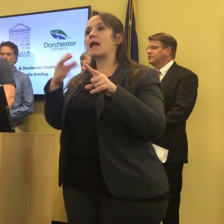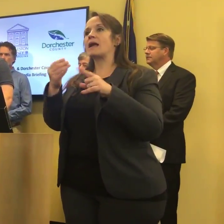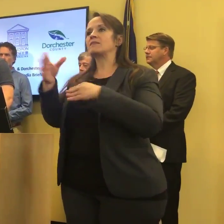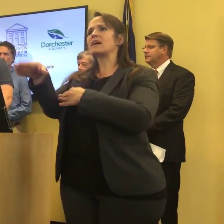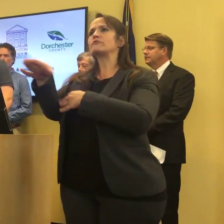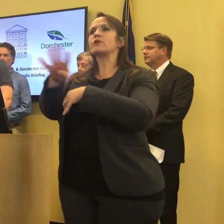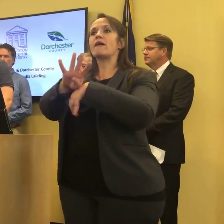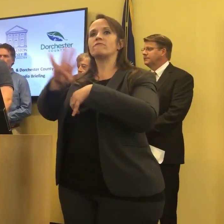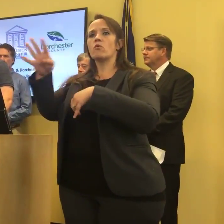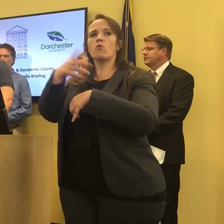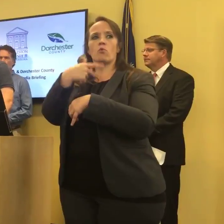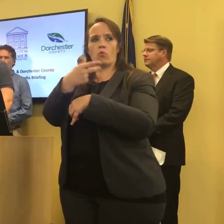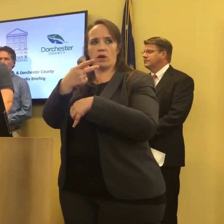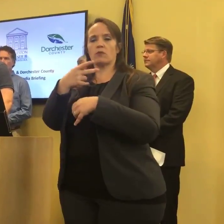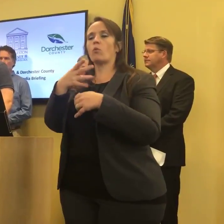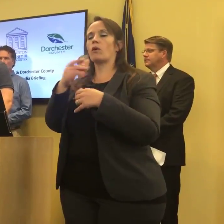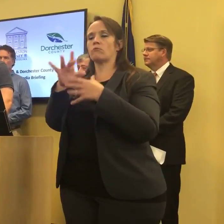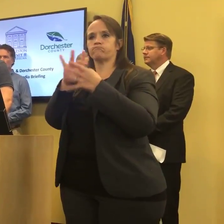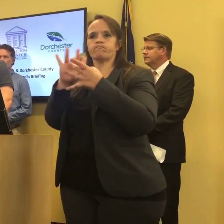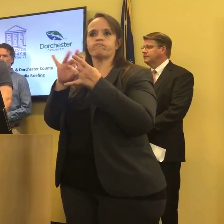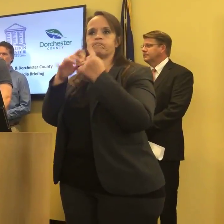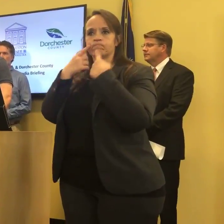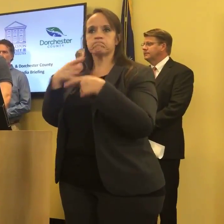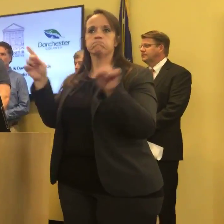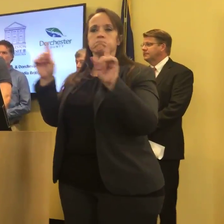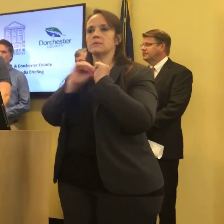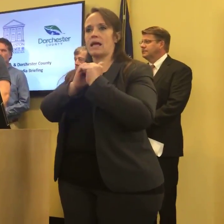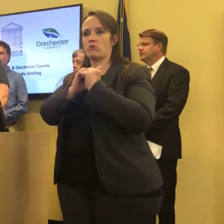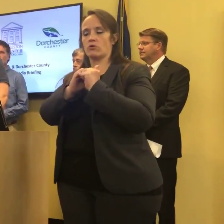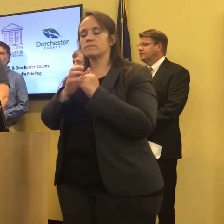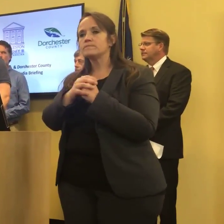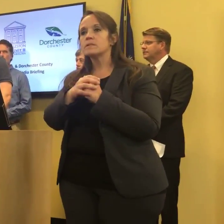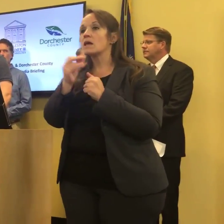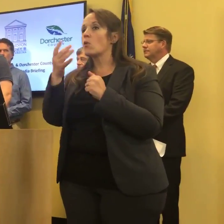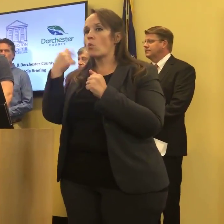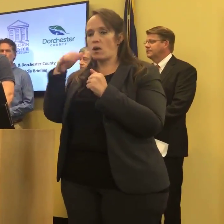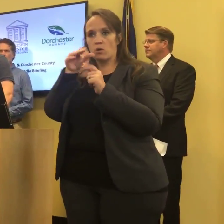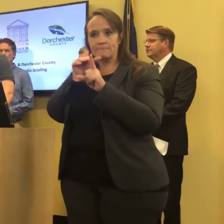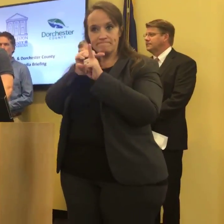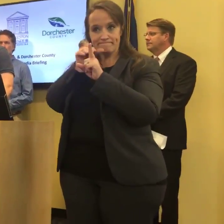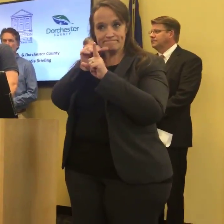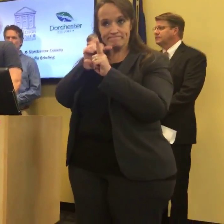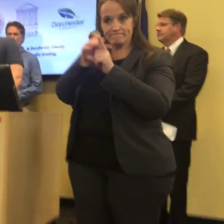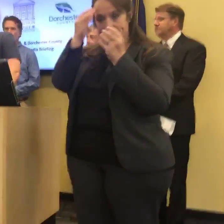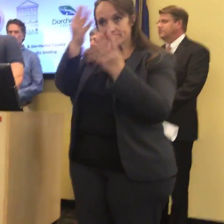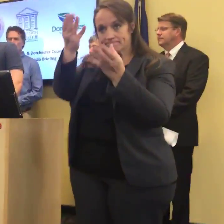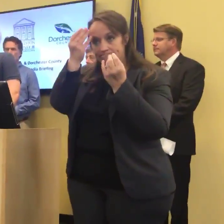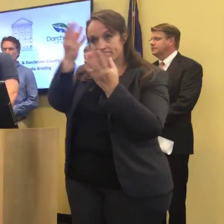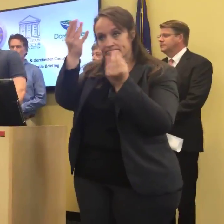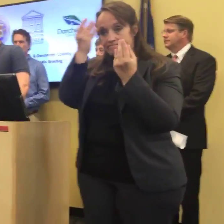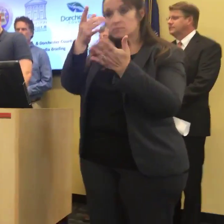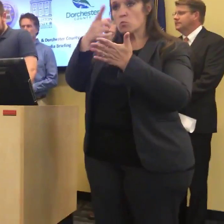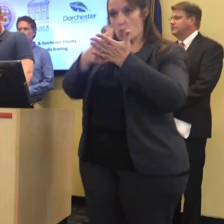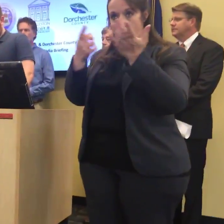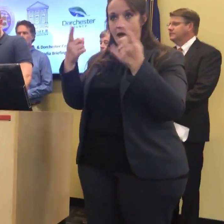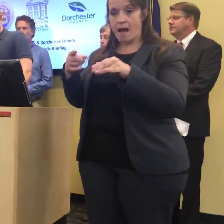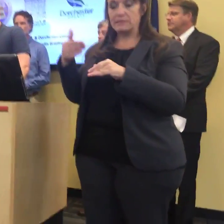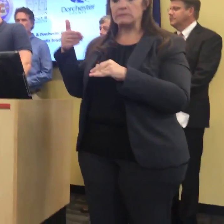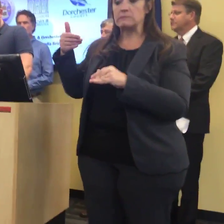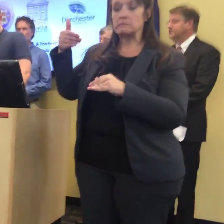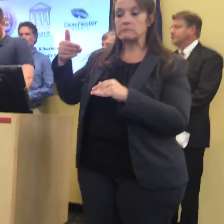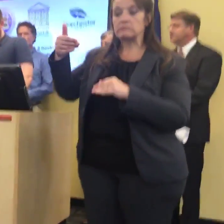4 o'clock. We will continue to update citizens throughout the duration of the storm. We are currently